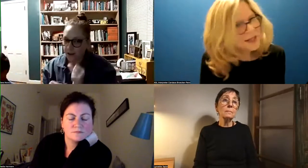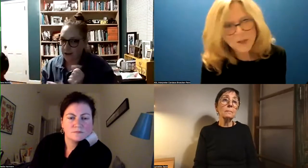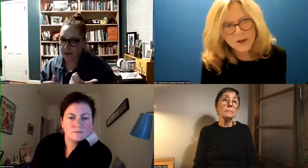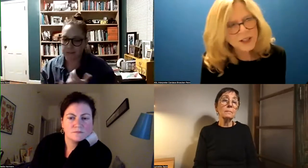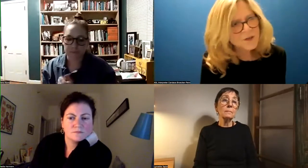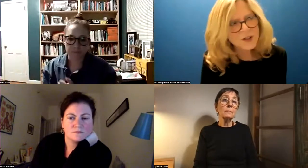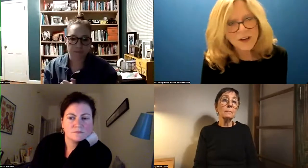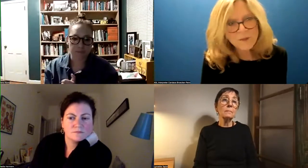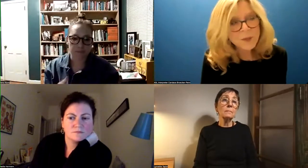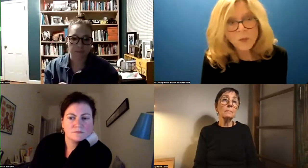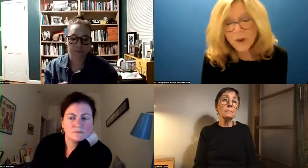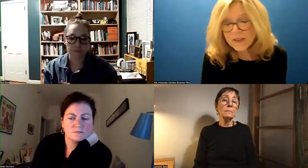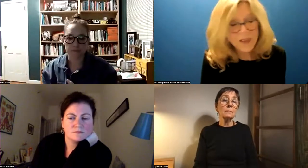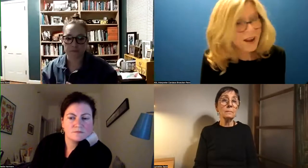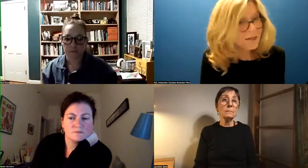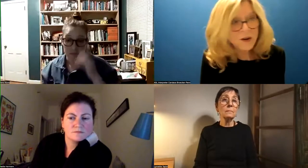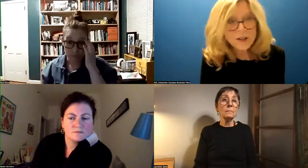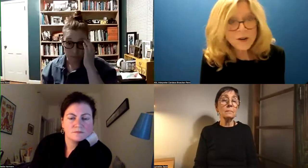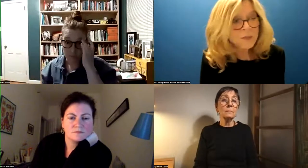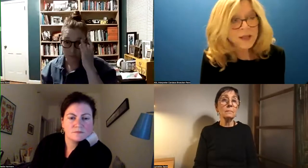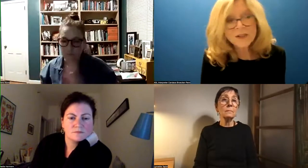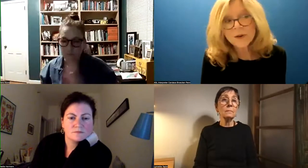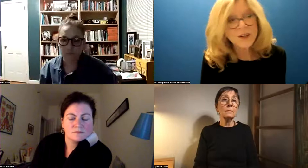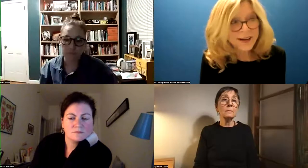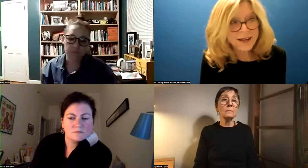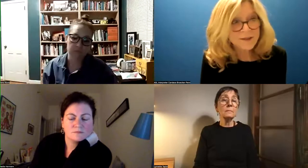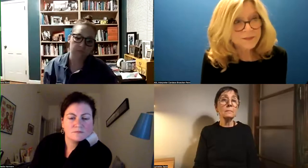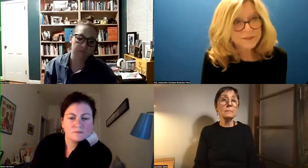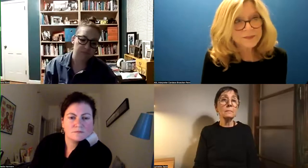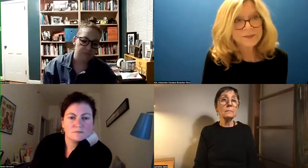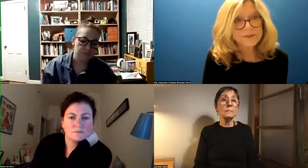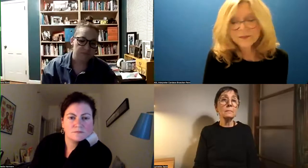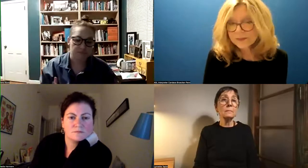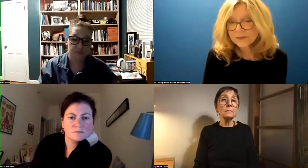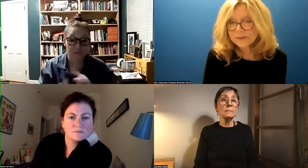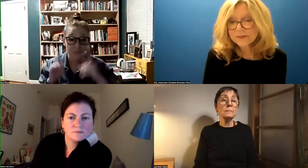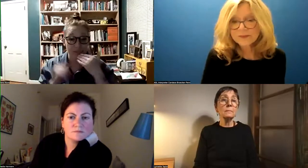common experience for deaf people, whether they have a cochlear implant or not.